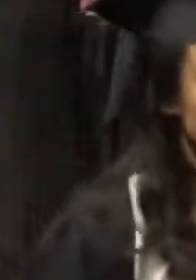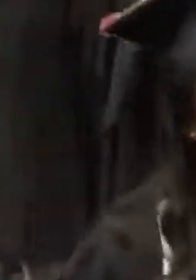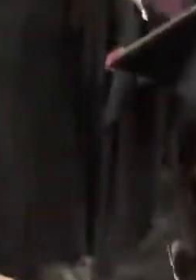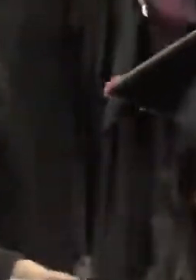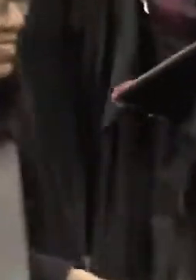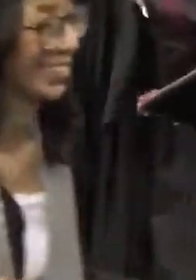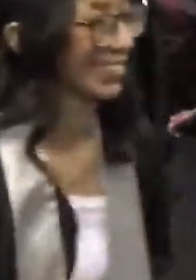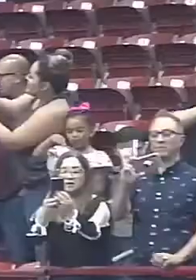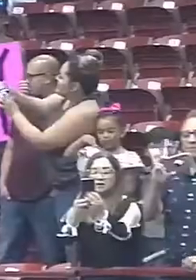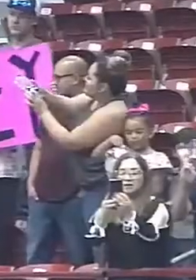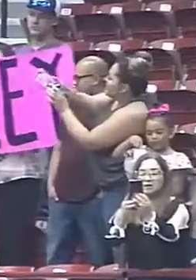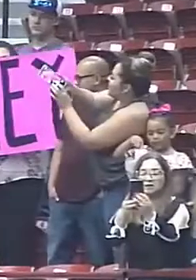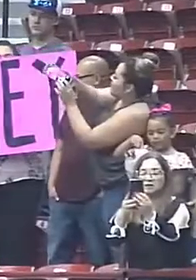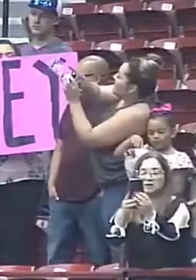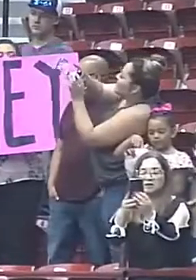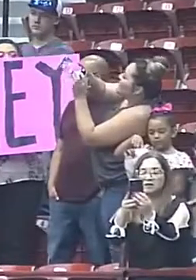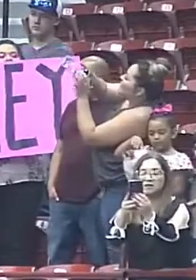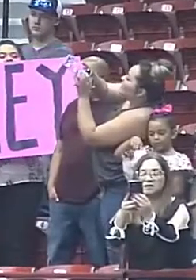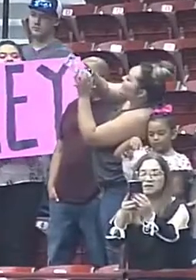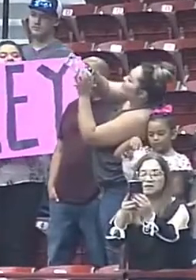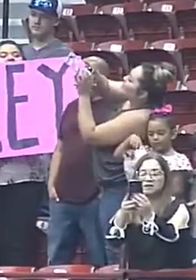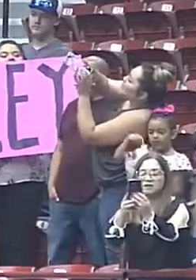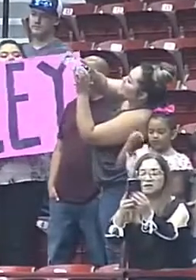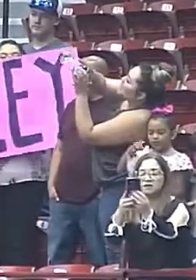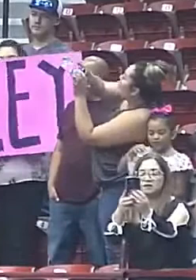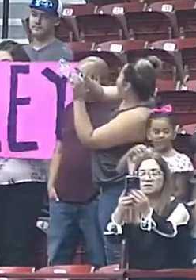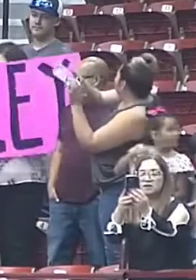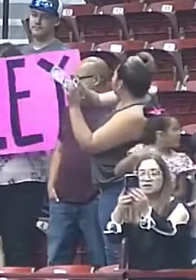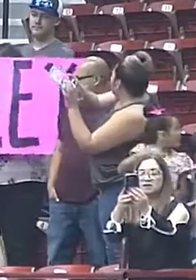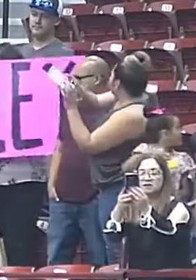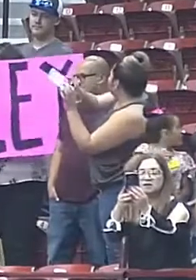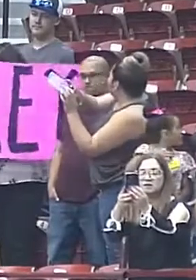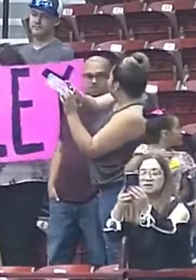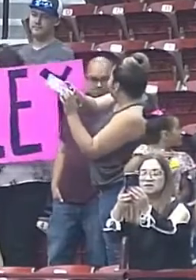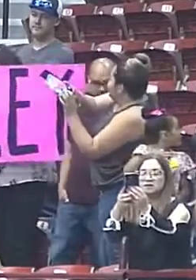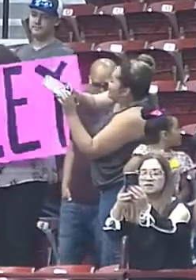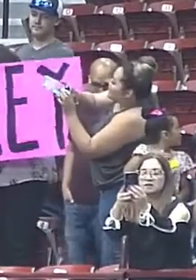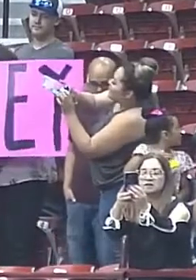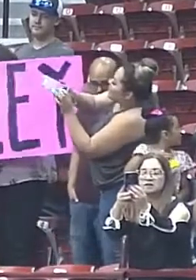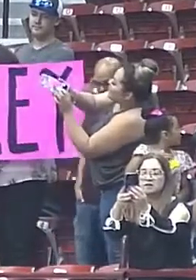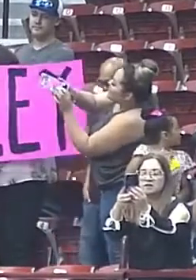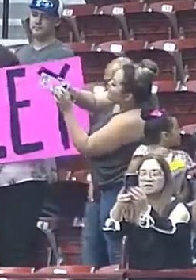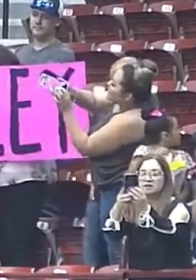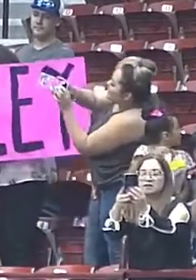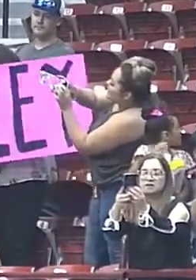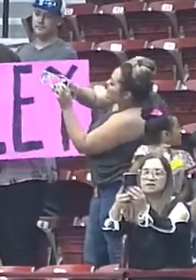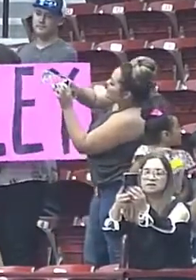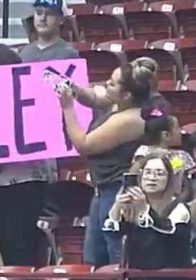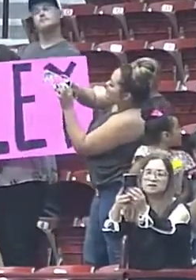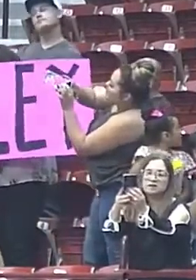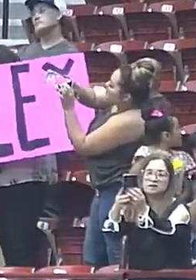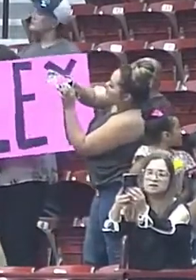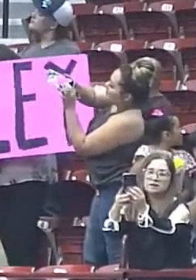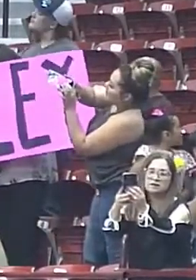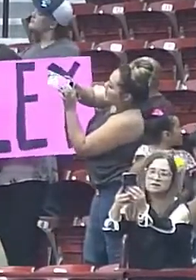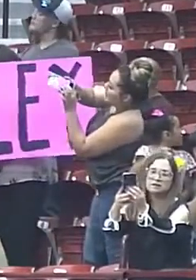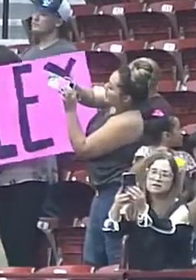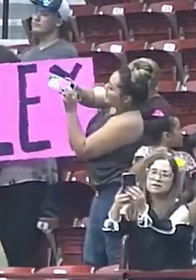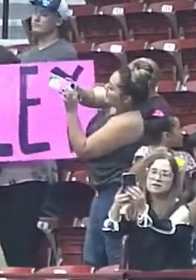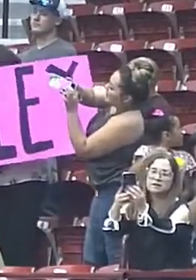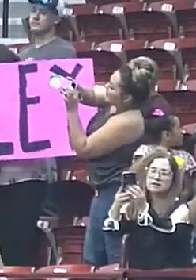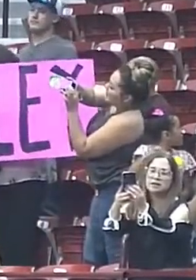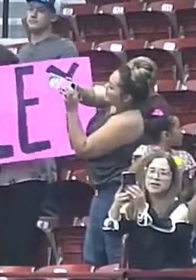Será domingo, cielito lindo, para volver. Ay, ay, ay, ay, ay. Yo